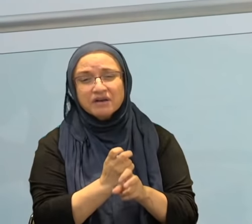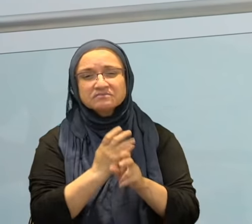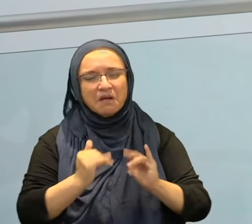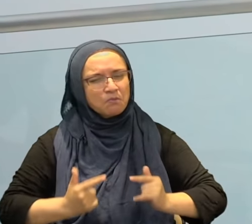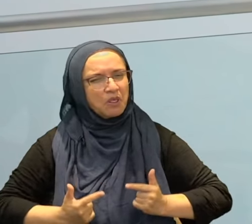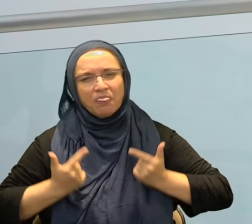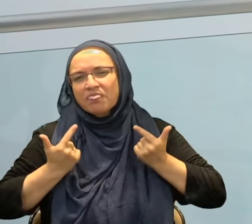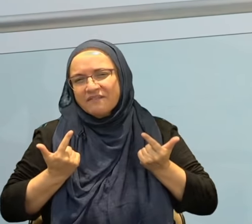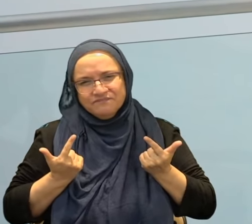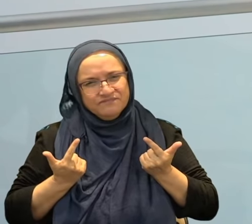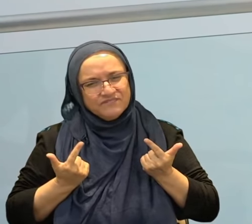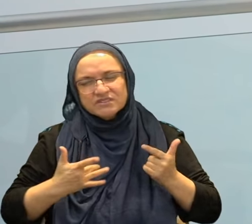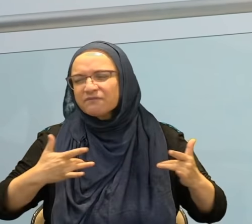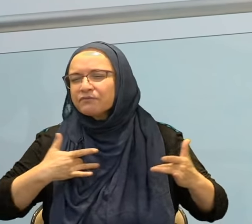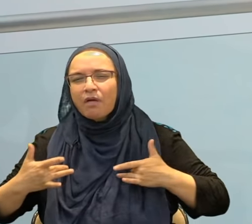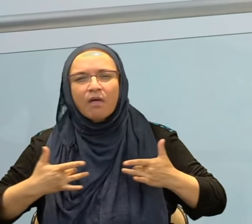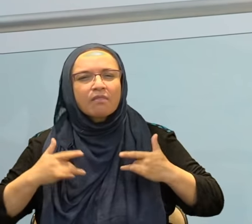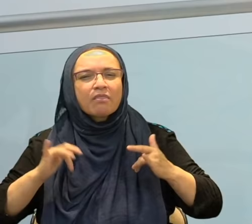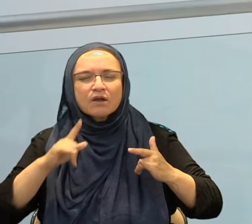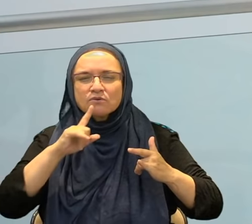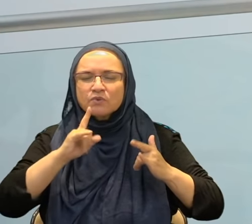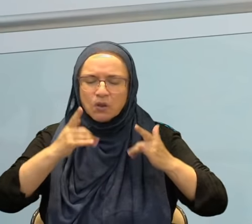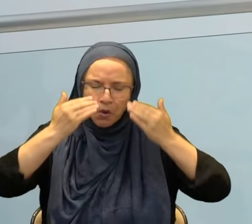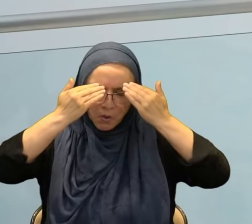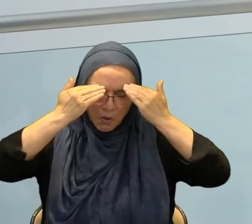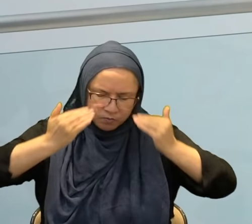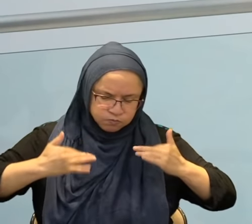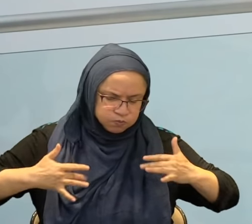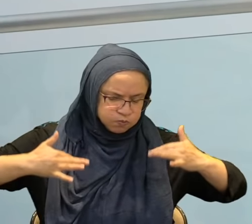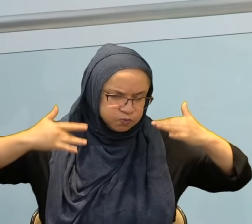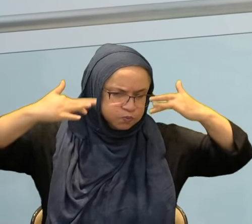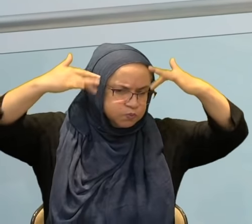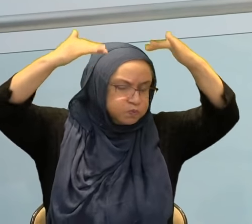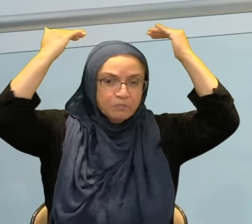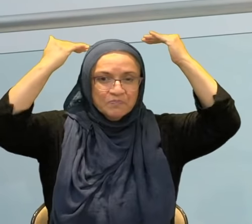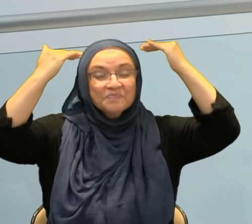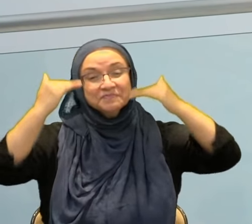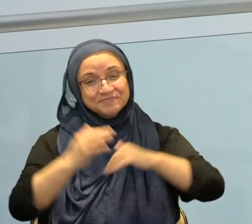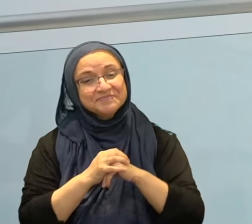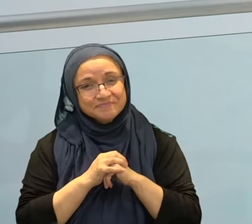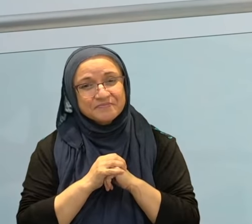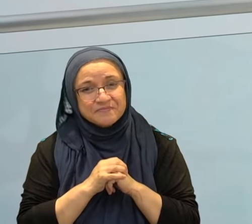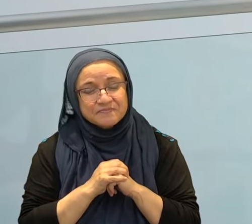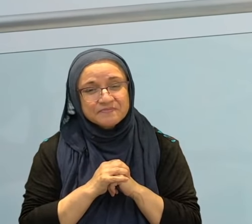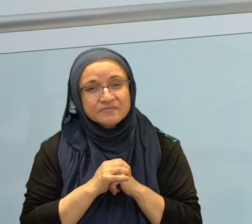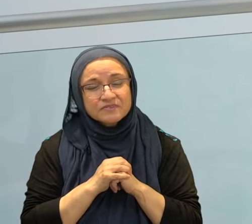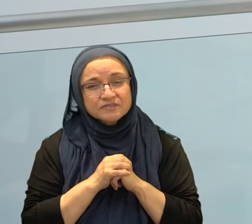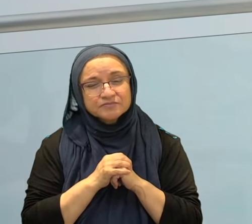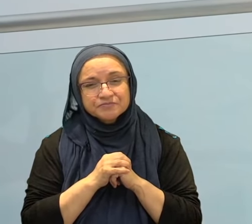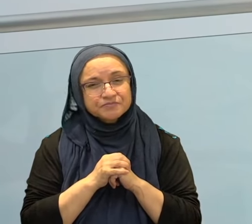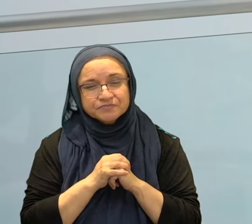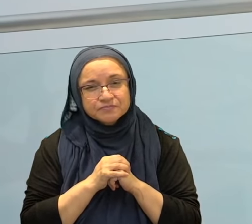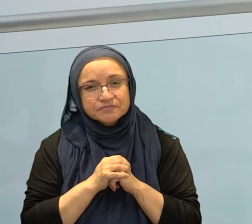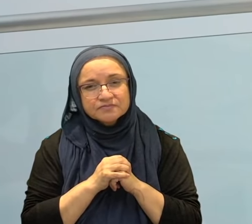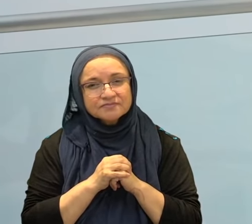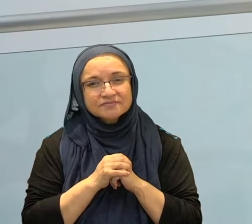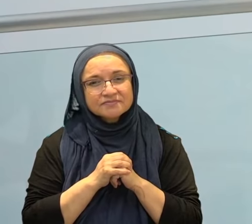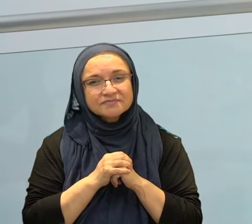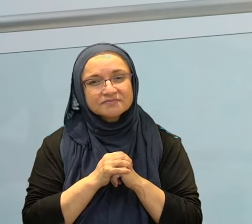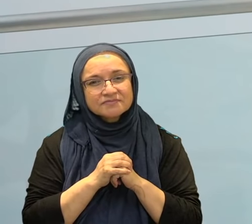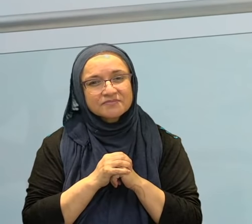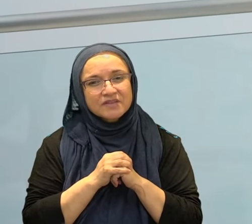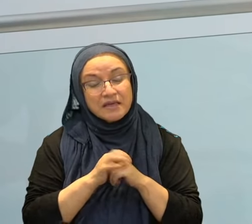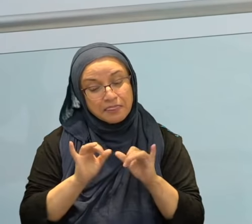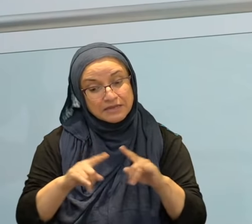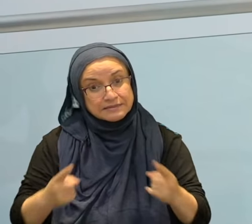apart. And of course that's true also in the collective sense with alan with trials and tribulations. They start to strike one after the